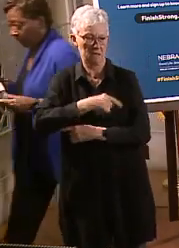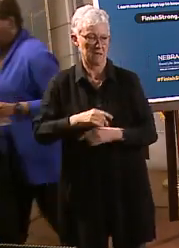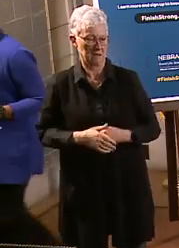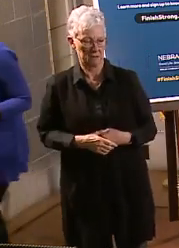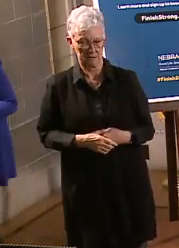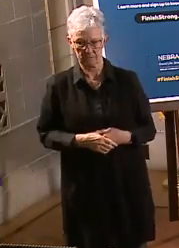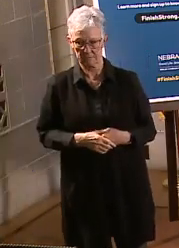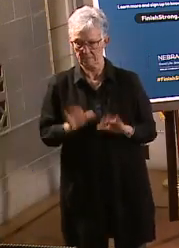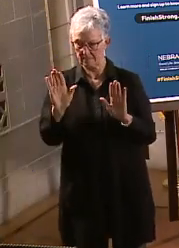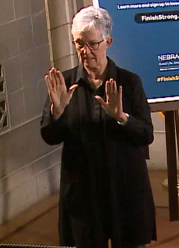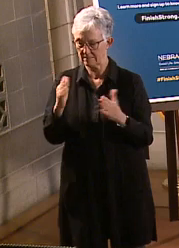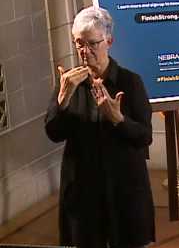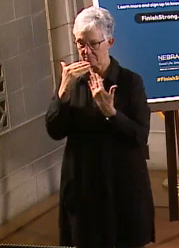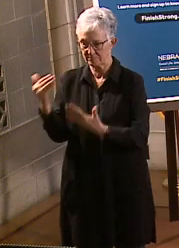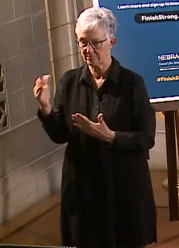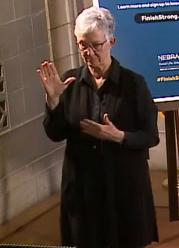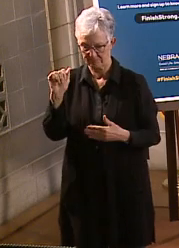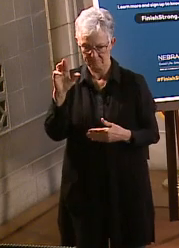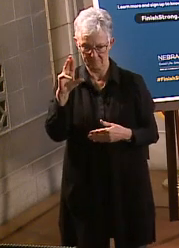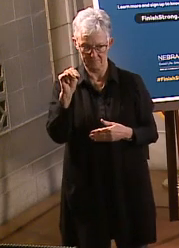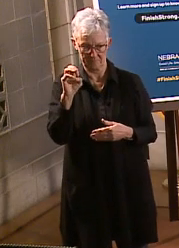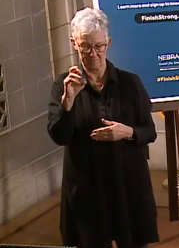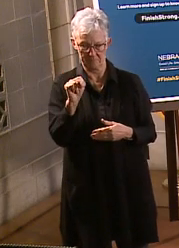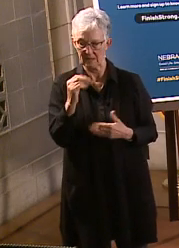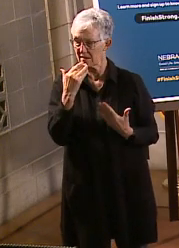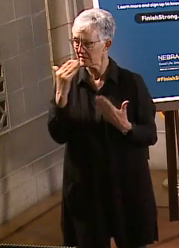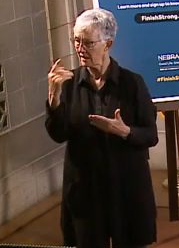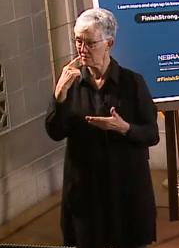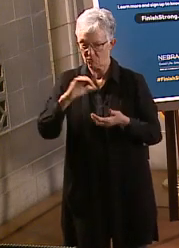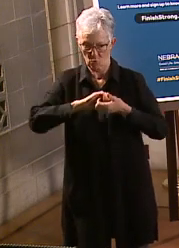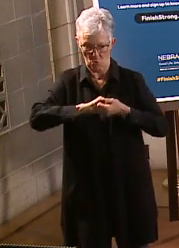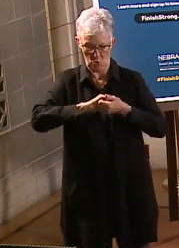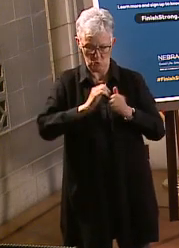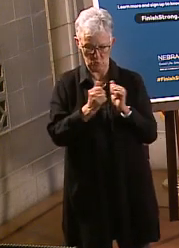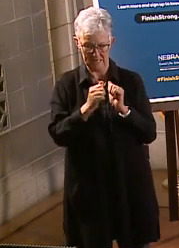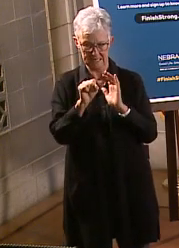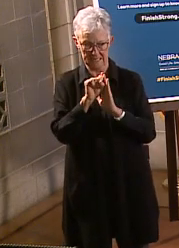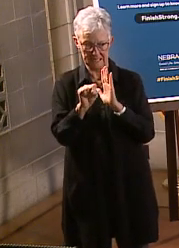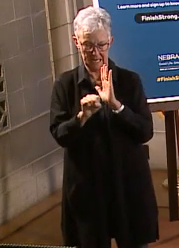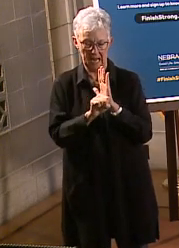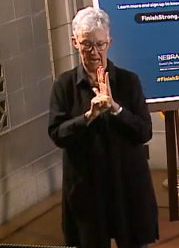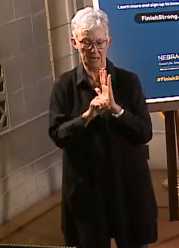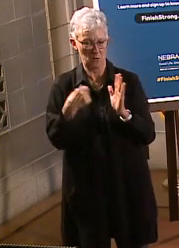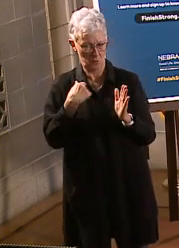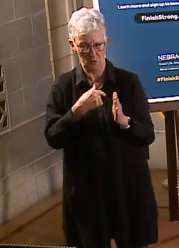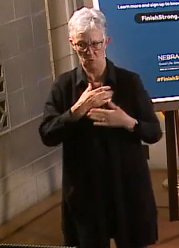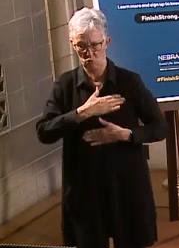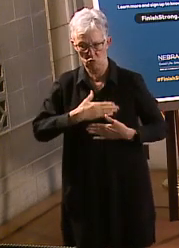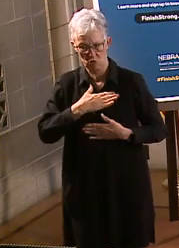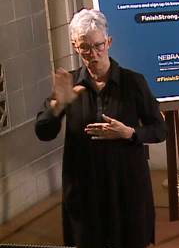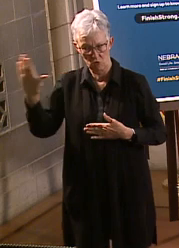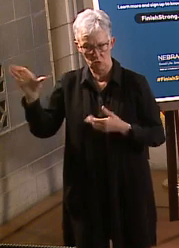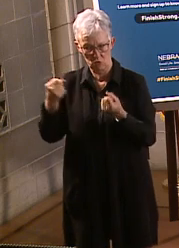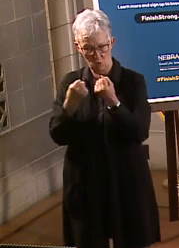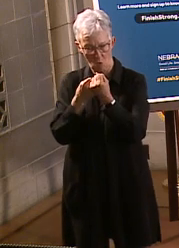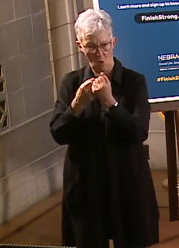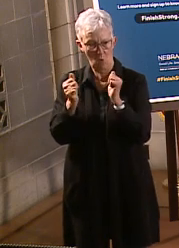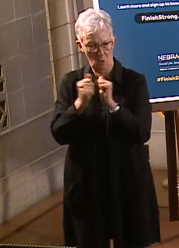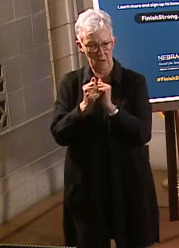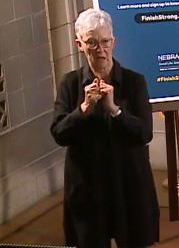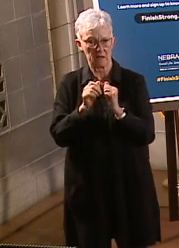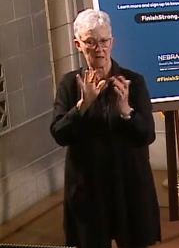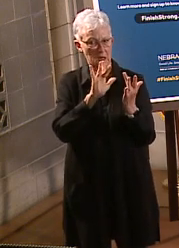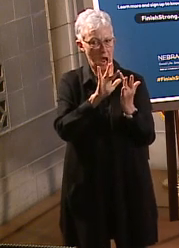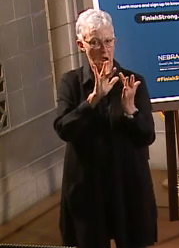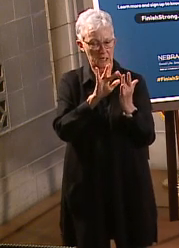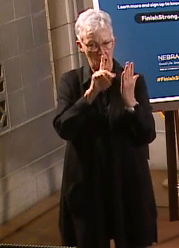Great. Thank you very much, Carmen, and thank you for being a great partner for the state. We appreciate all your work, especially on this contact tracing, helping us respond to the pandemic. That is a